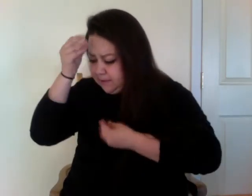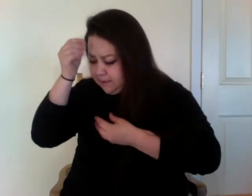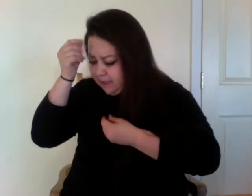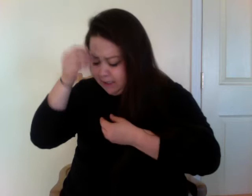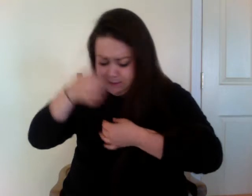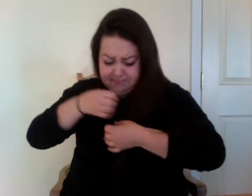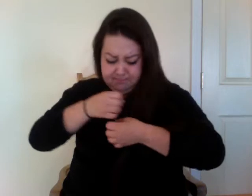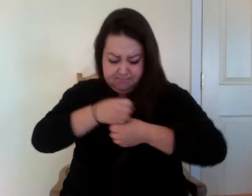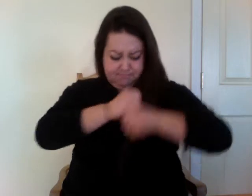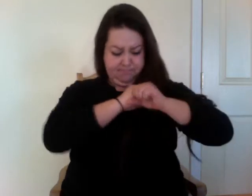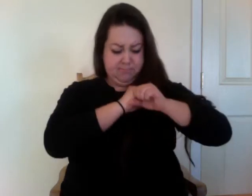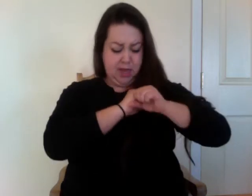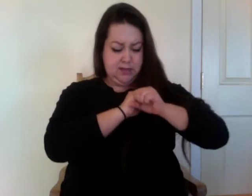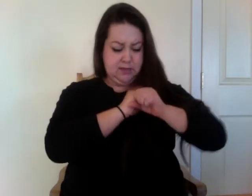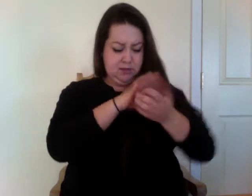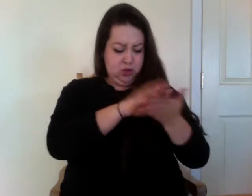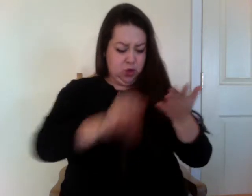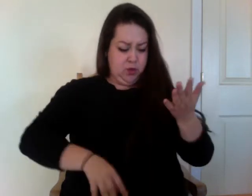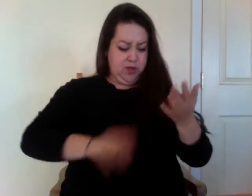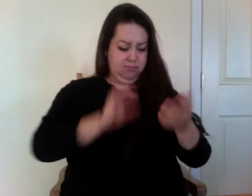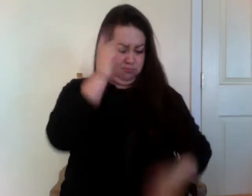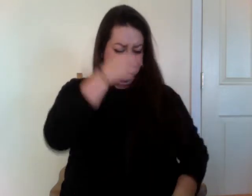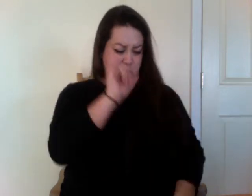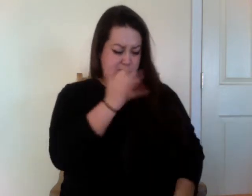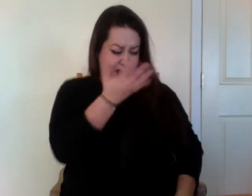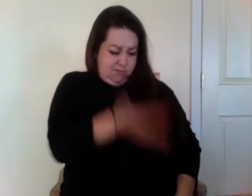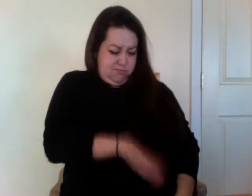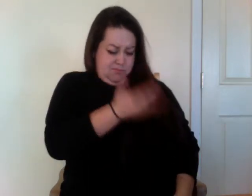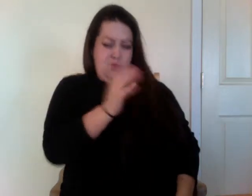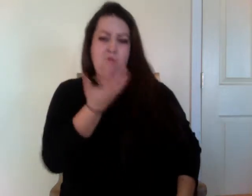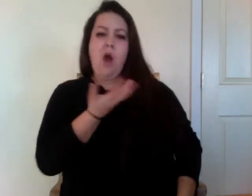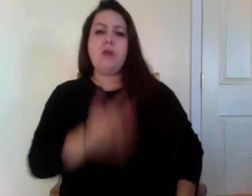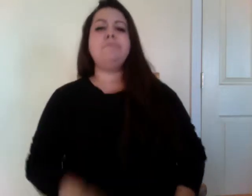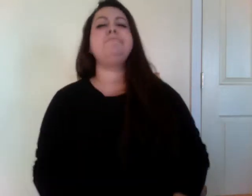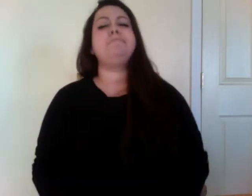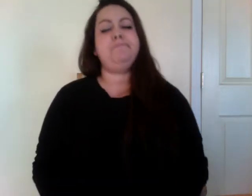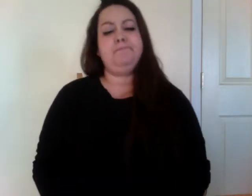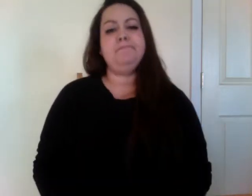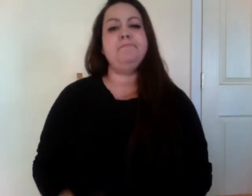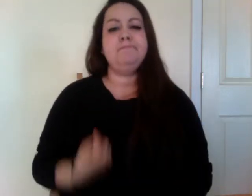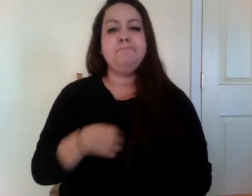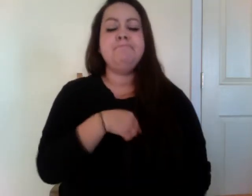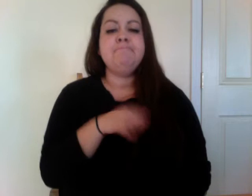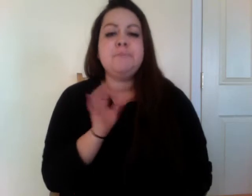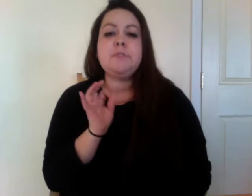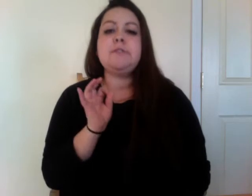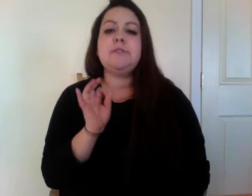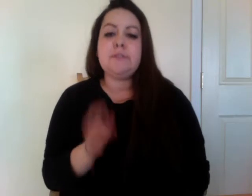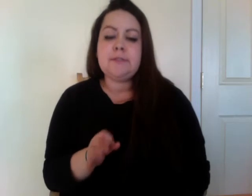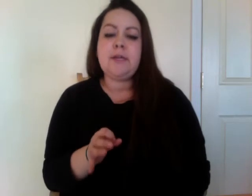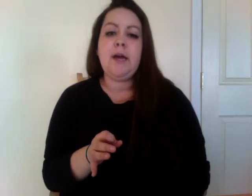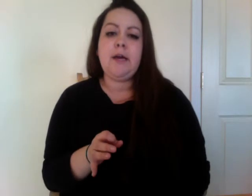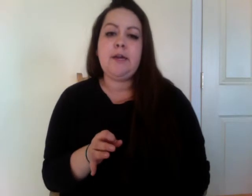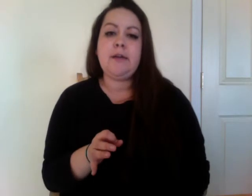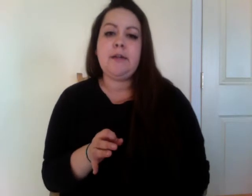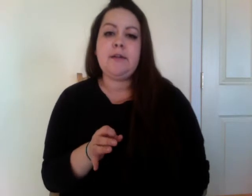is a student, and we decided to go the conservative route, which is that